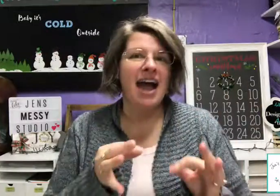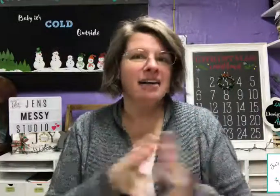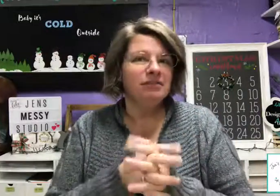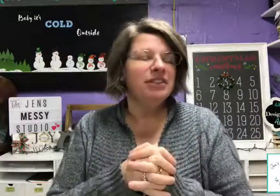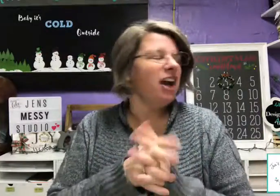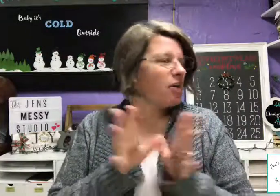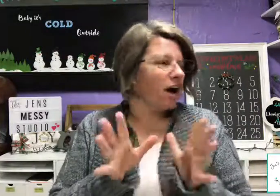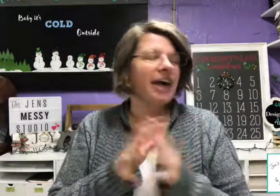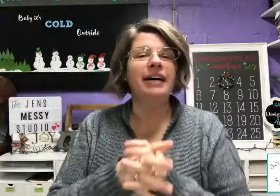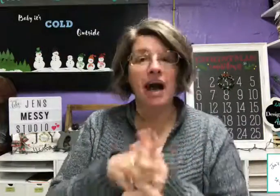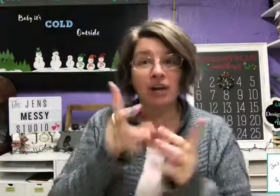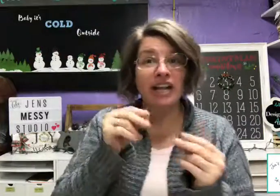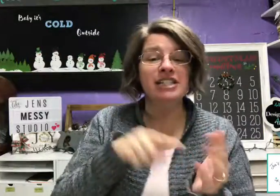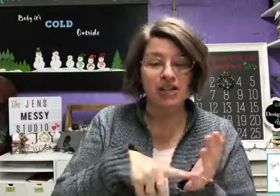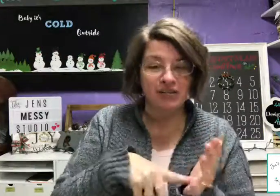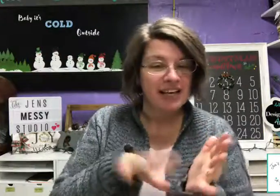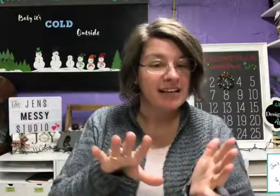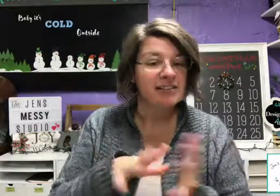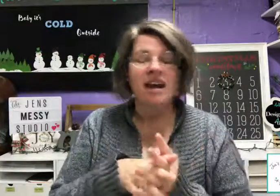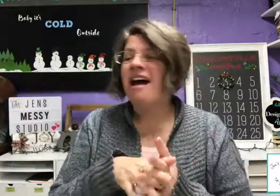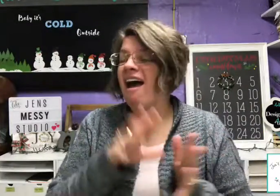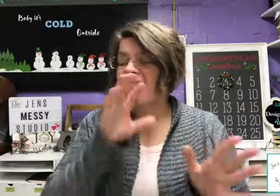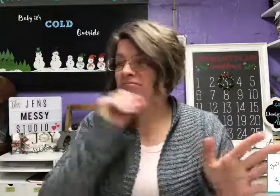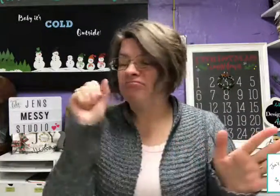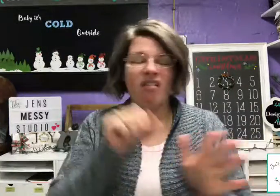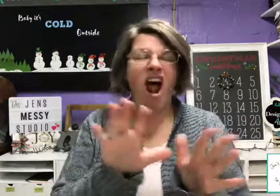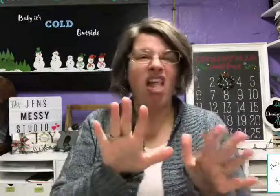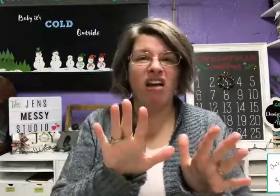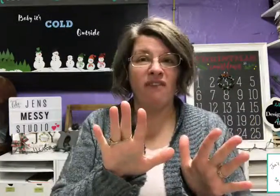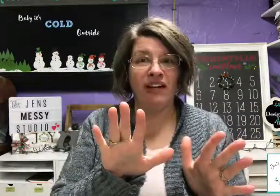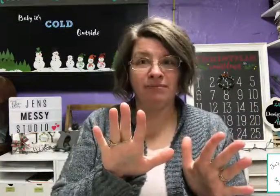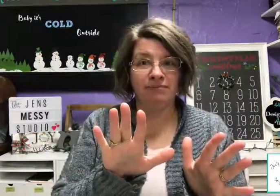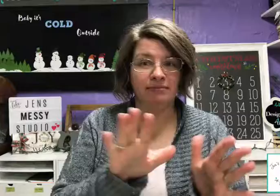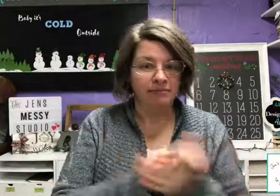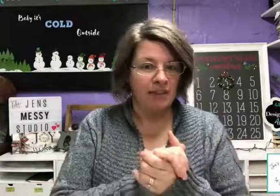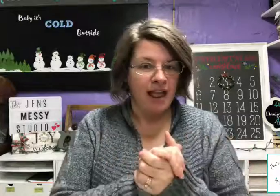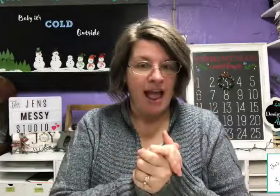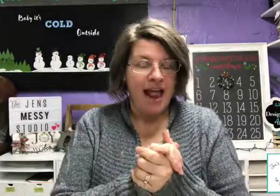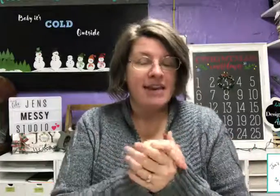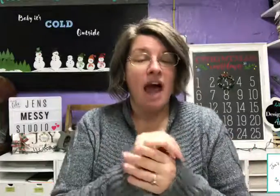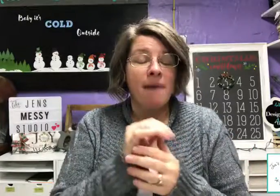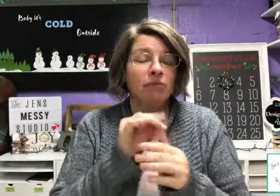you know what, I'm gonna get this. I'm loving. And I'm